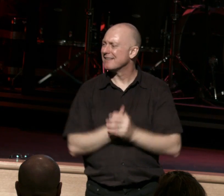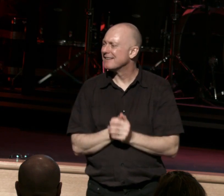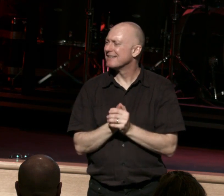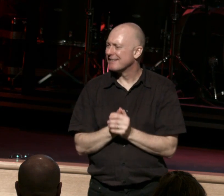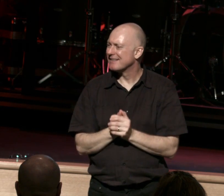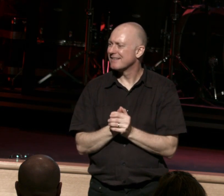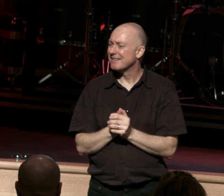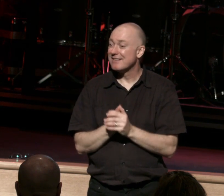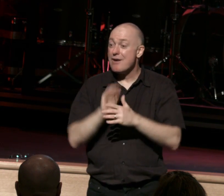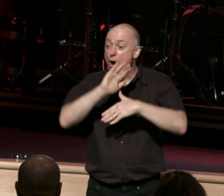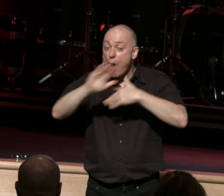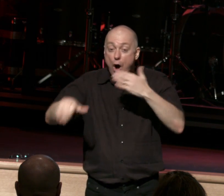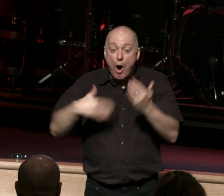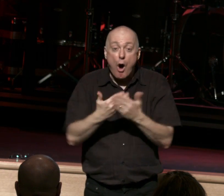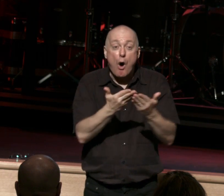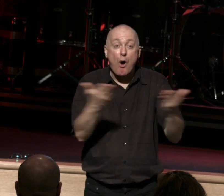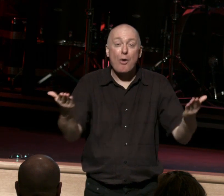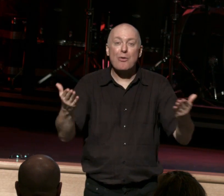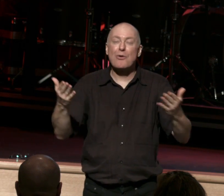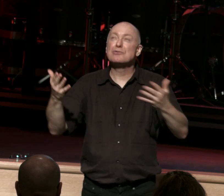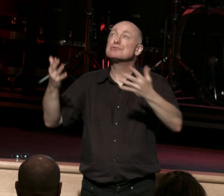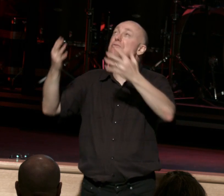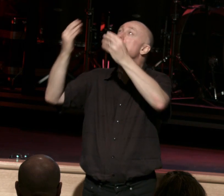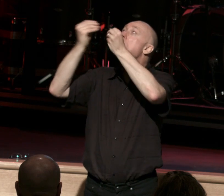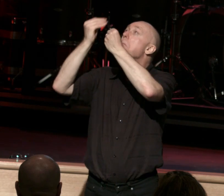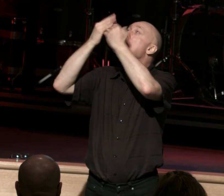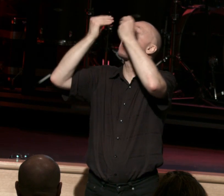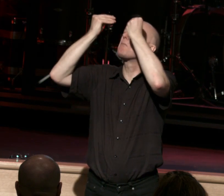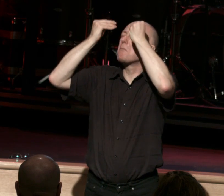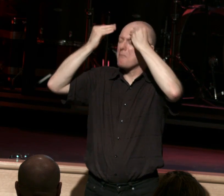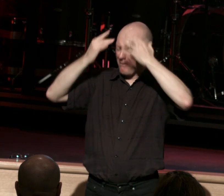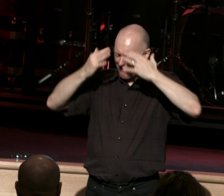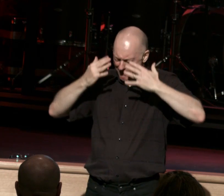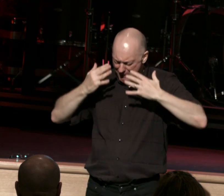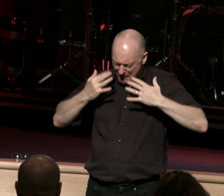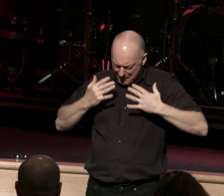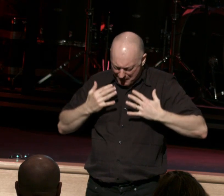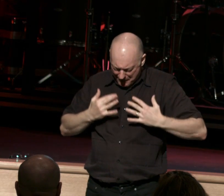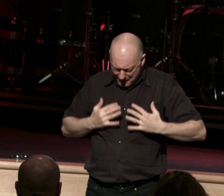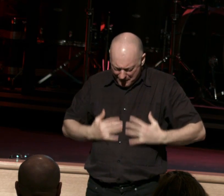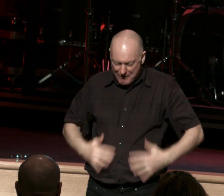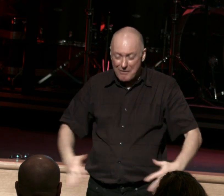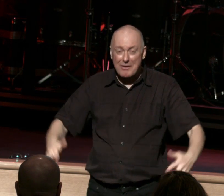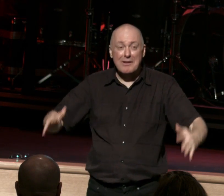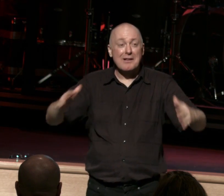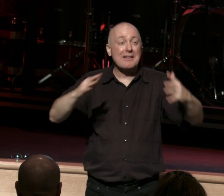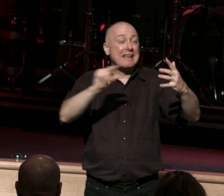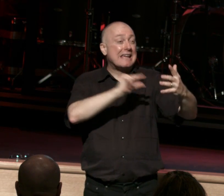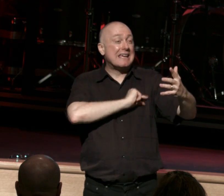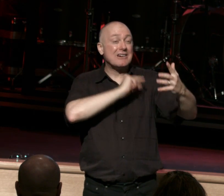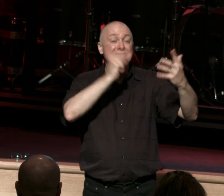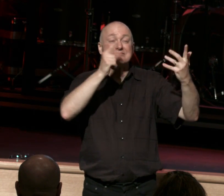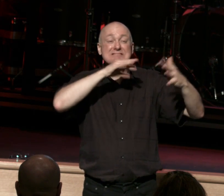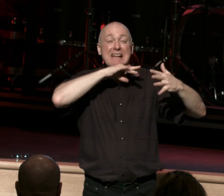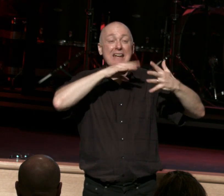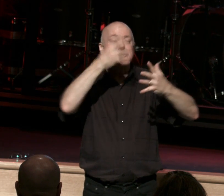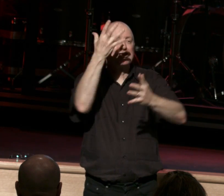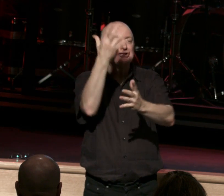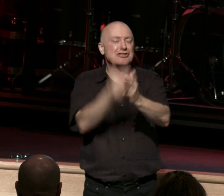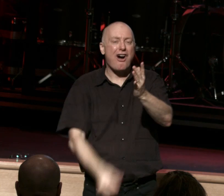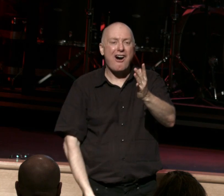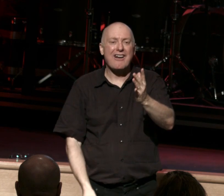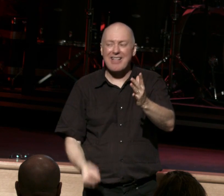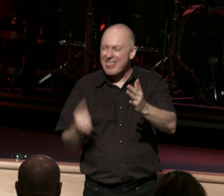veins. And all those who are drenched in this flood, the flood of the blood, will lose all their guilty